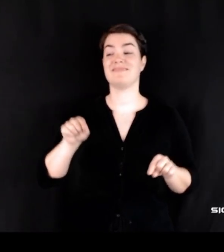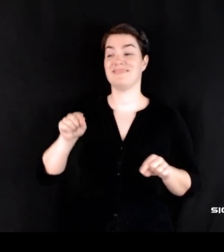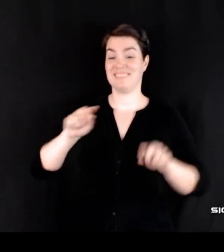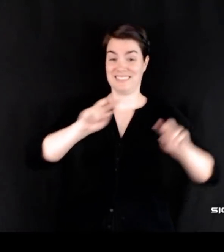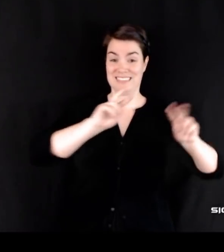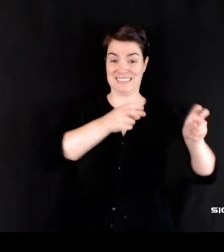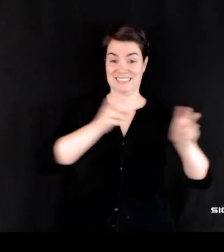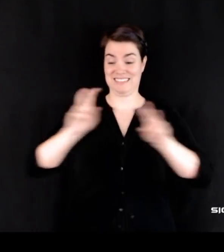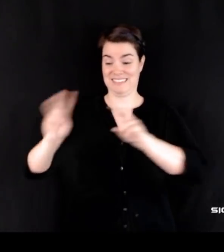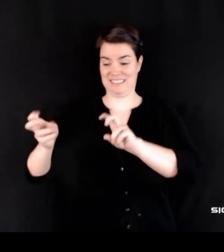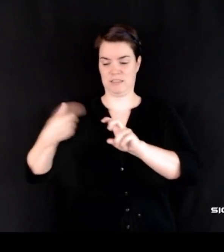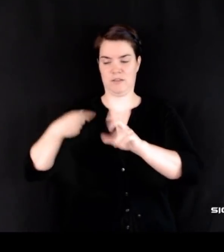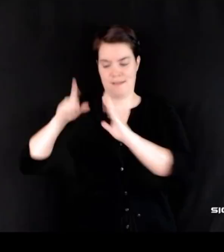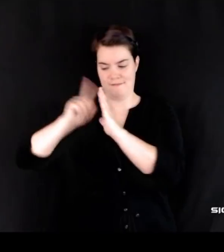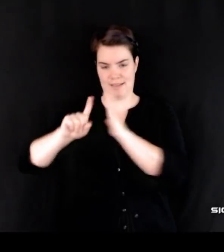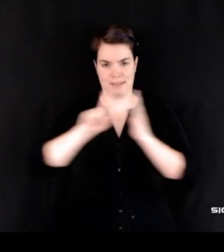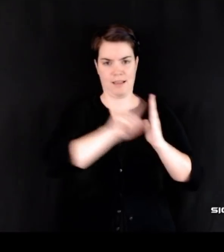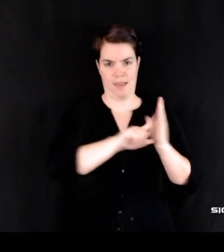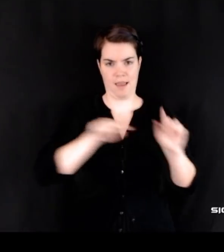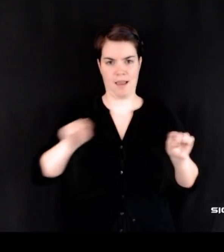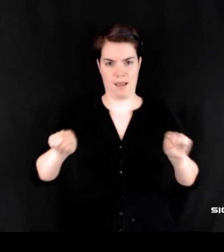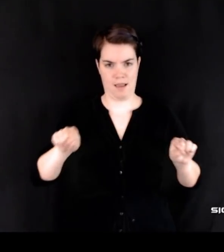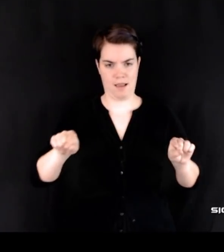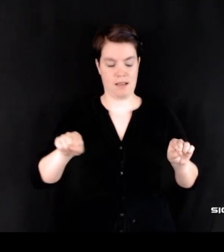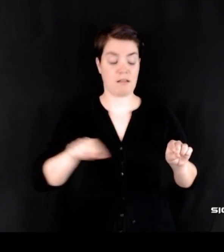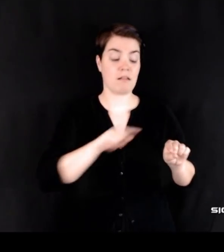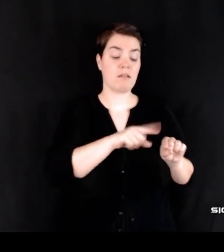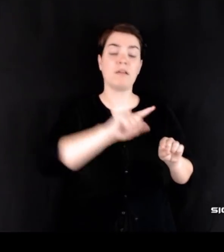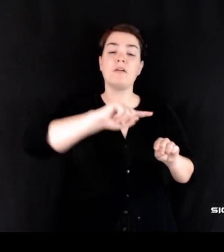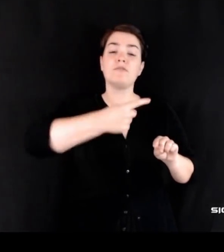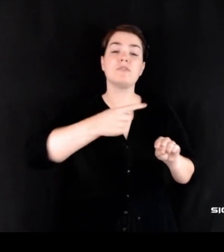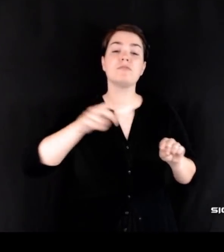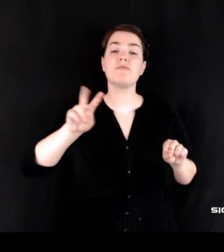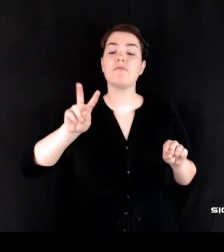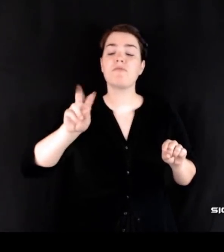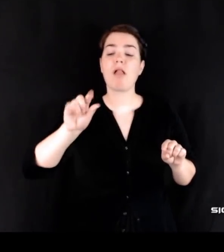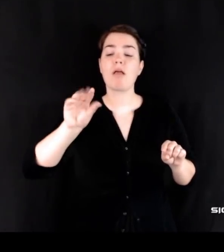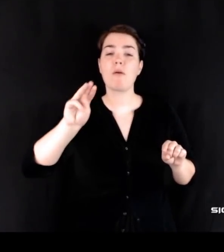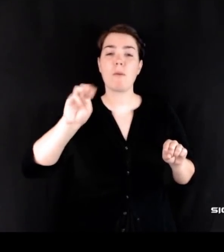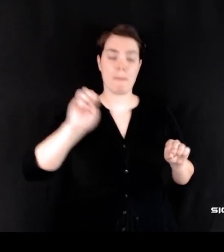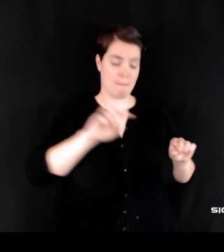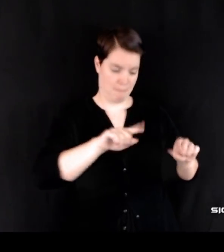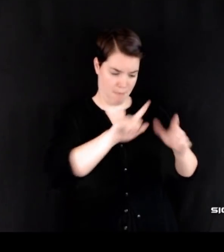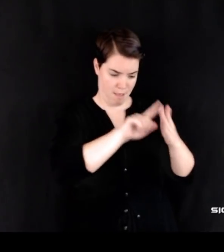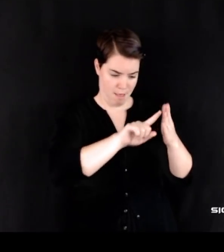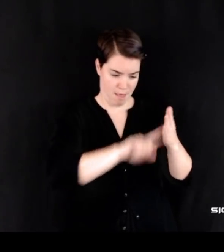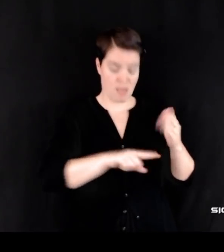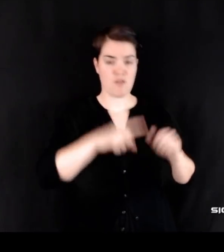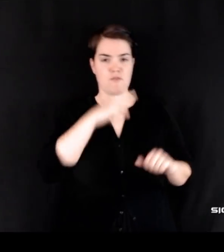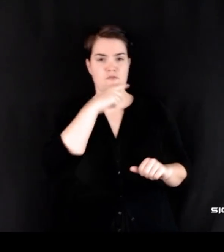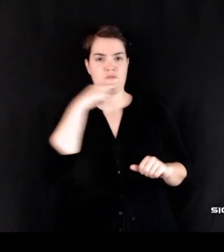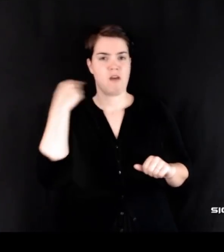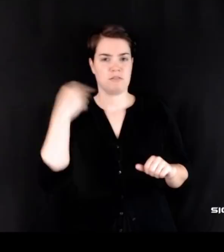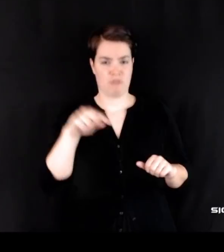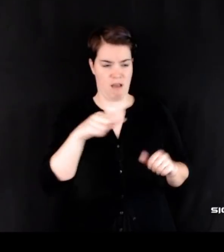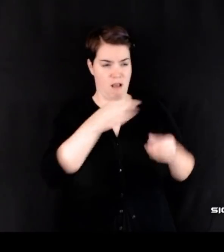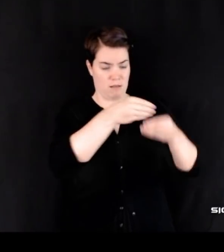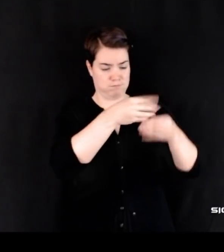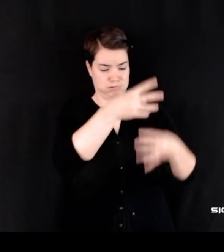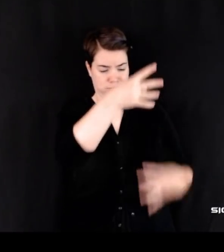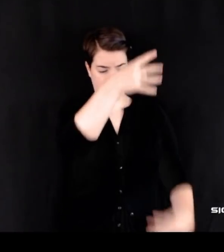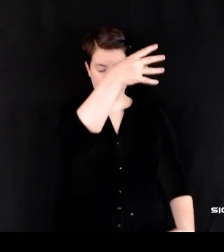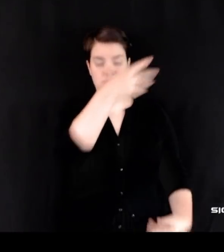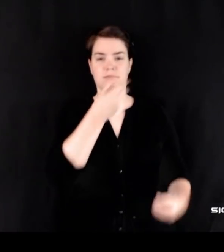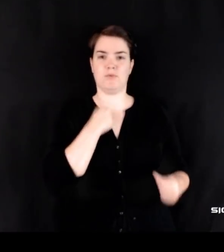to investigate. The first volume of the report details numerous efforts emanating from Russia to influence